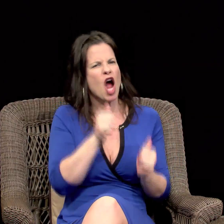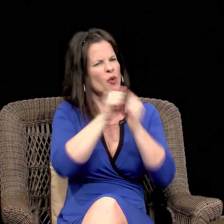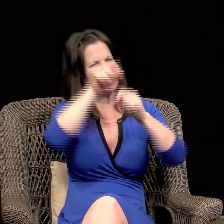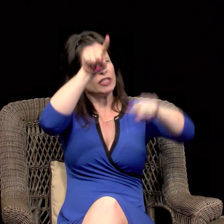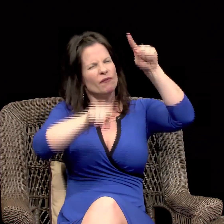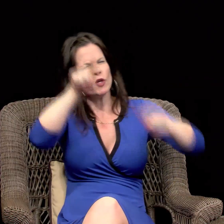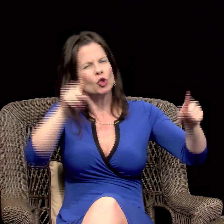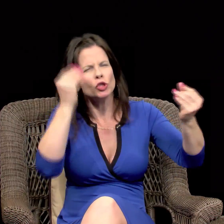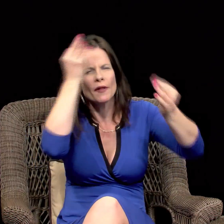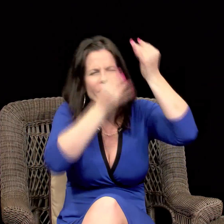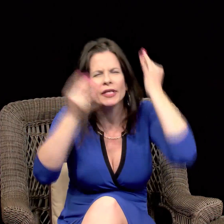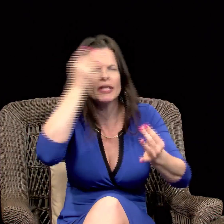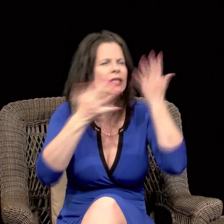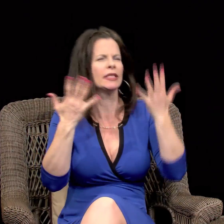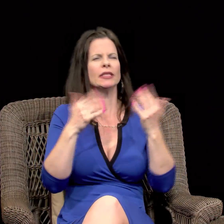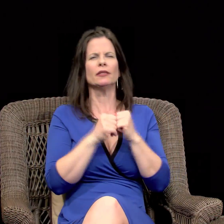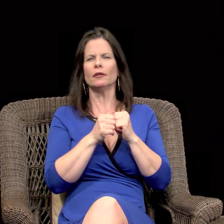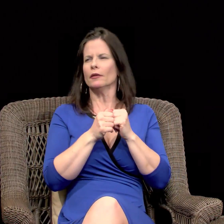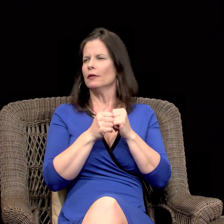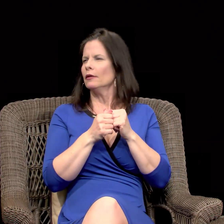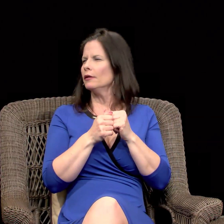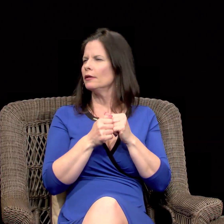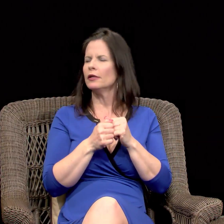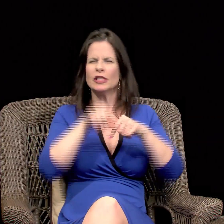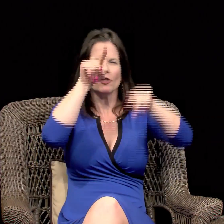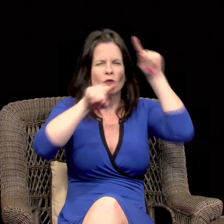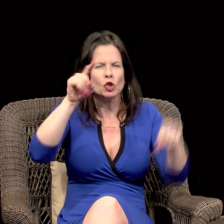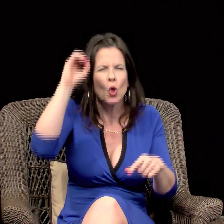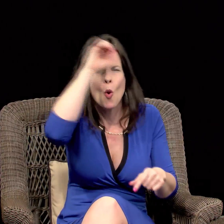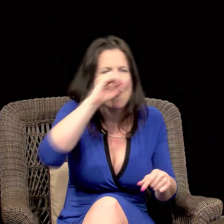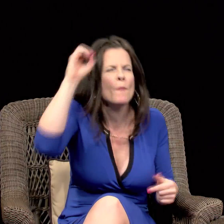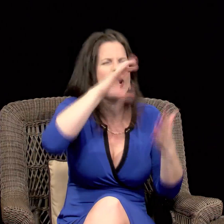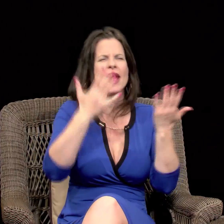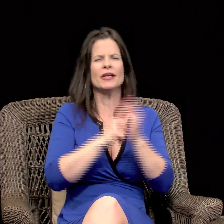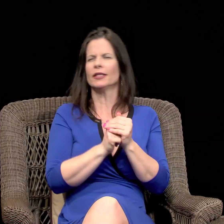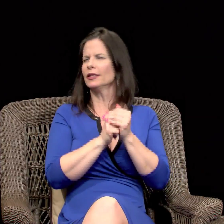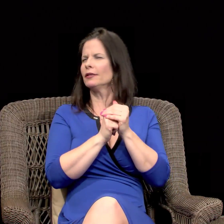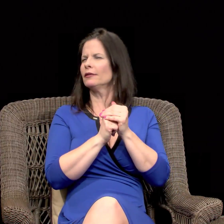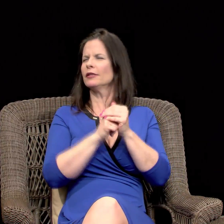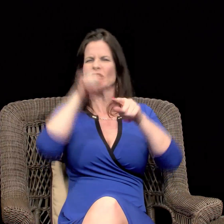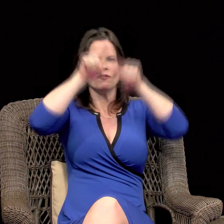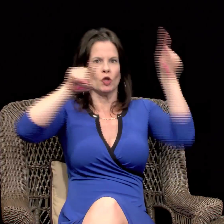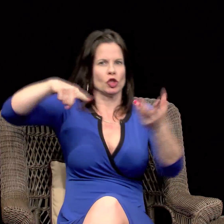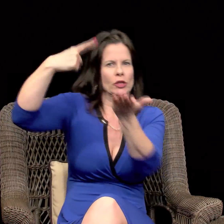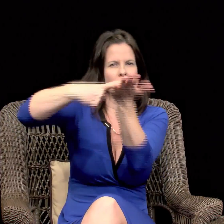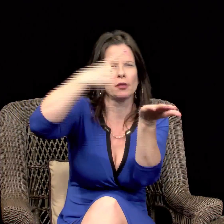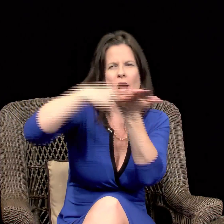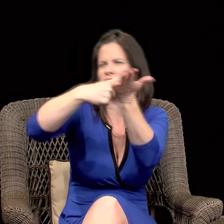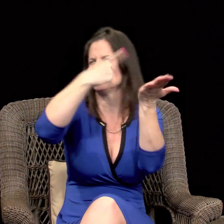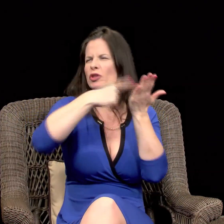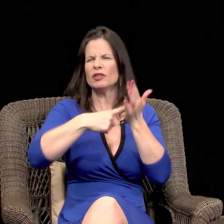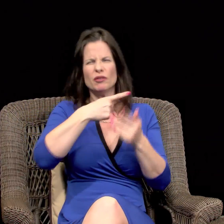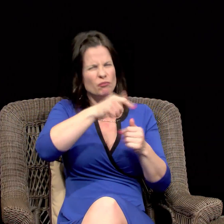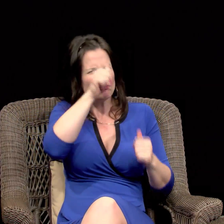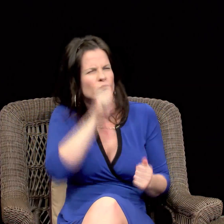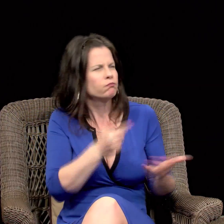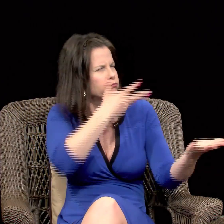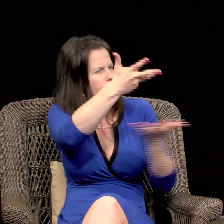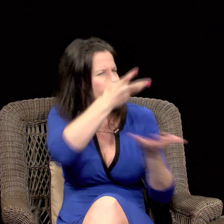heart. She was patient with the different questions, the different discussions, various opinions. And she was